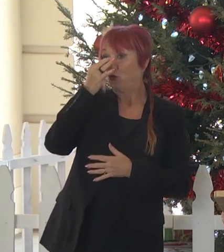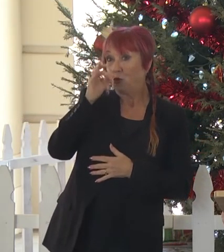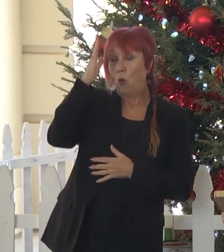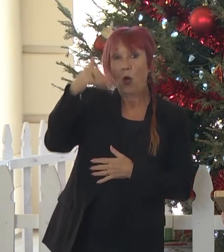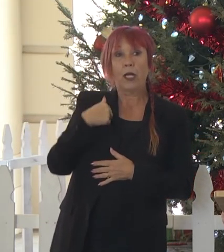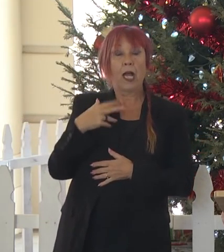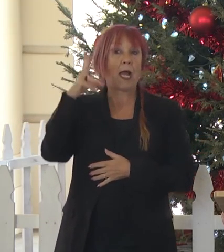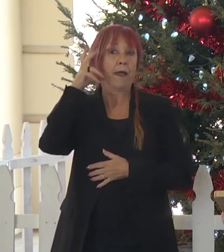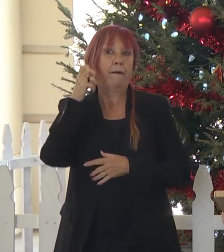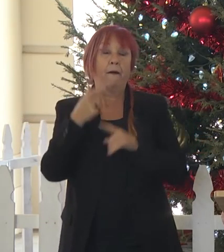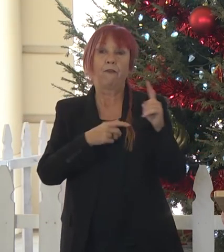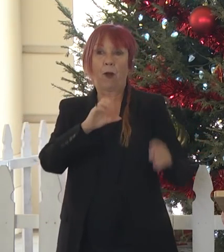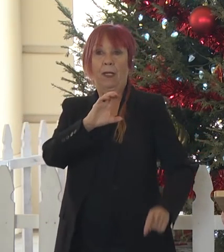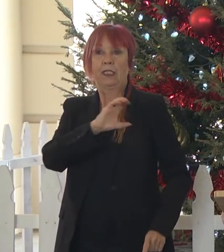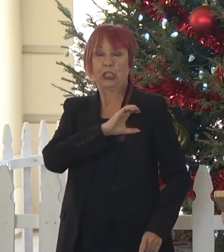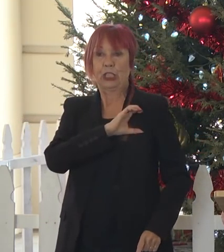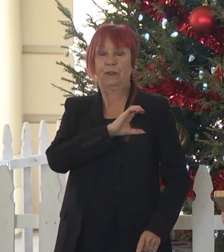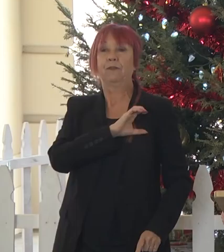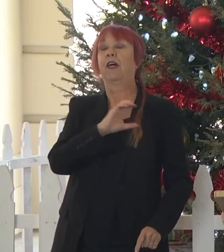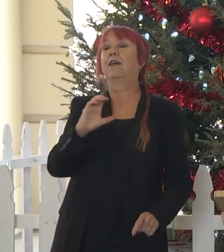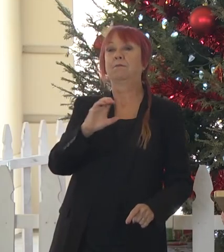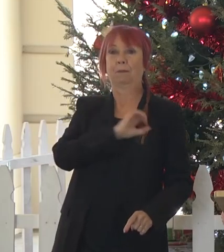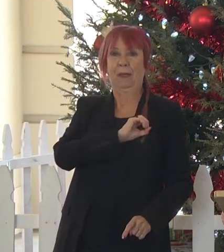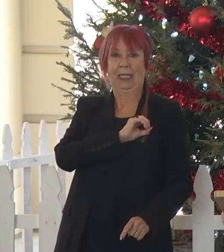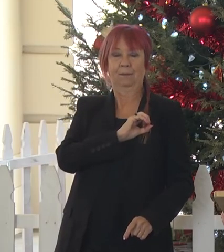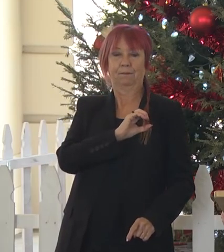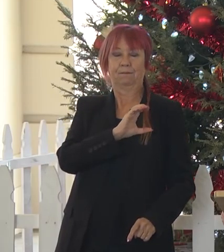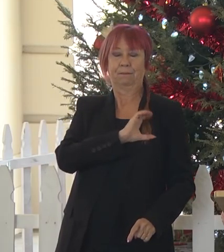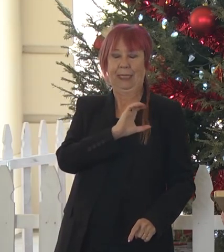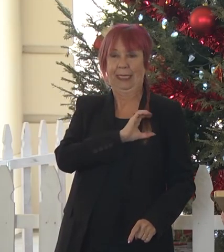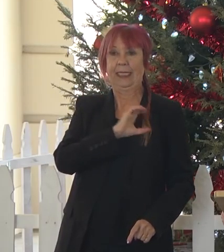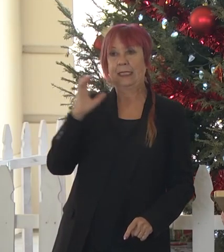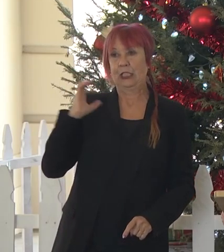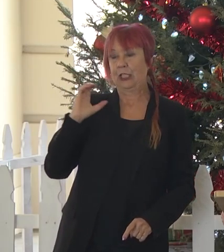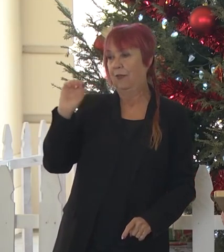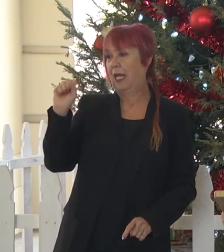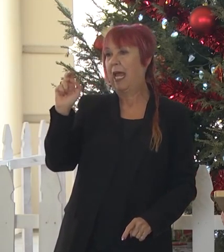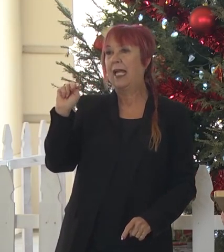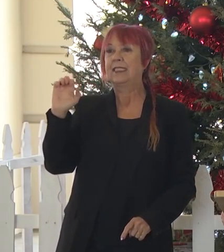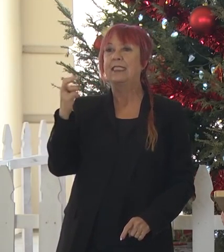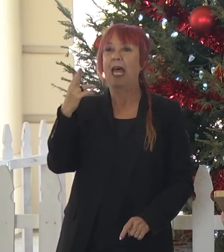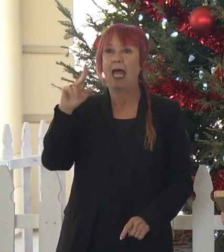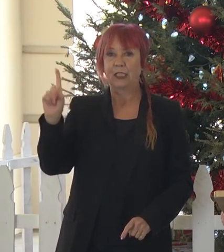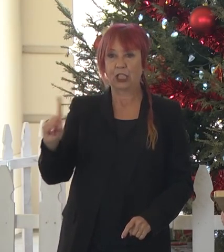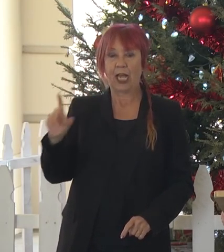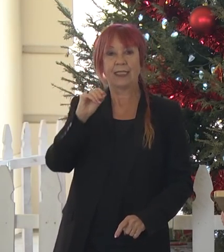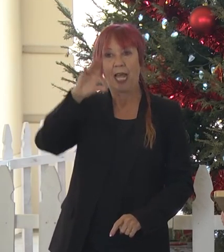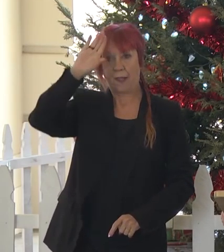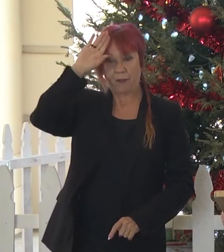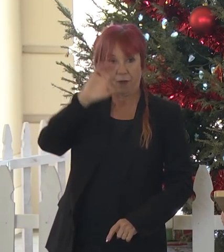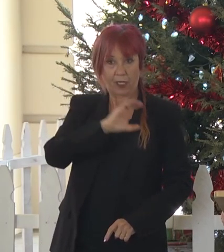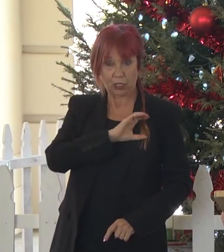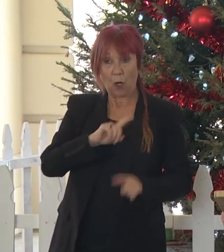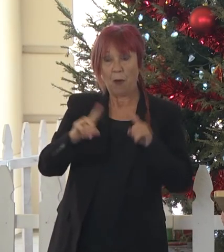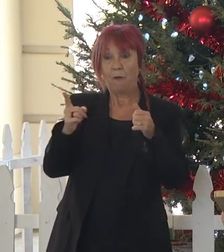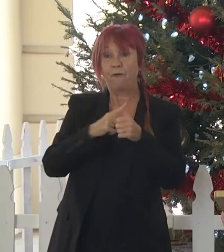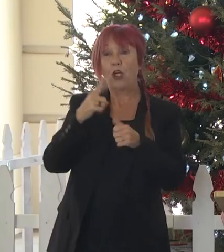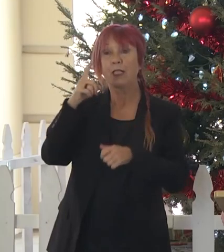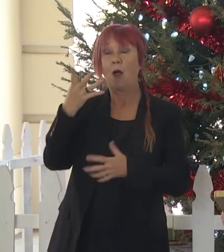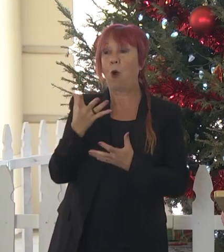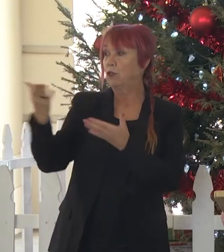Chief Sanchez and Fire Chief Washington. But first, I want to bring to the podium Mr. David Eads, who's the Executive